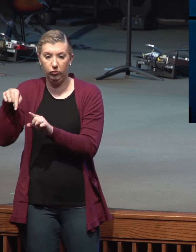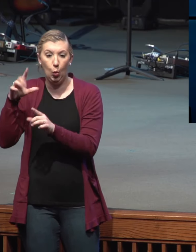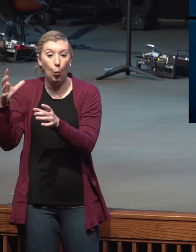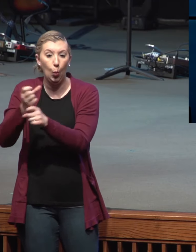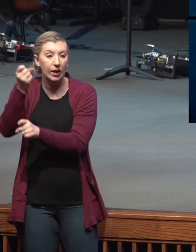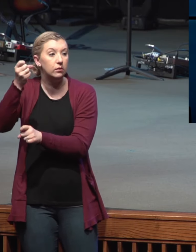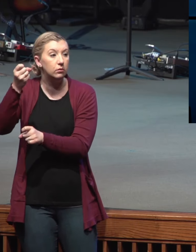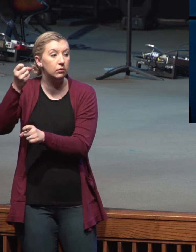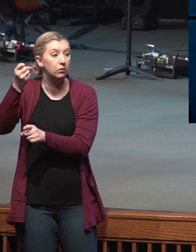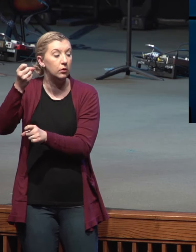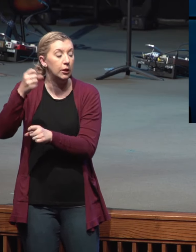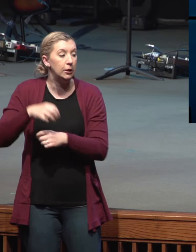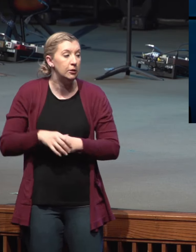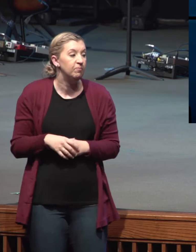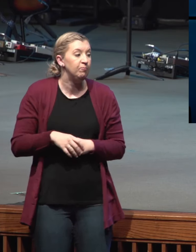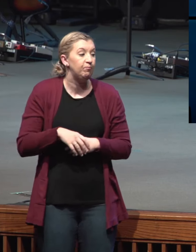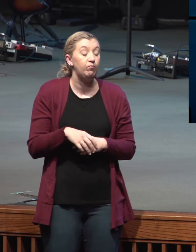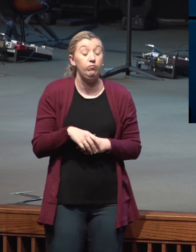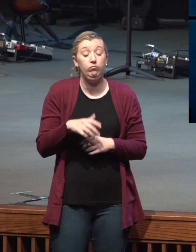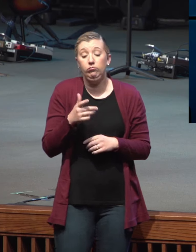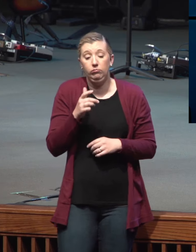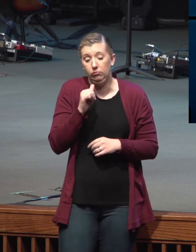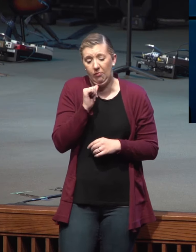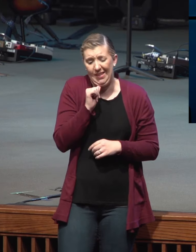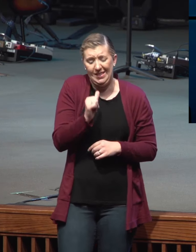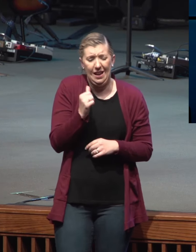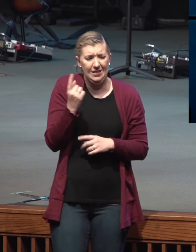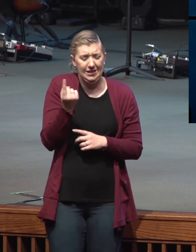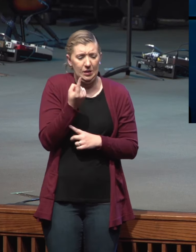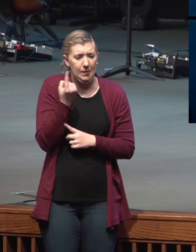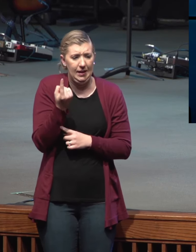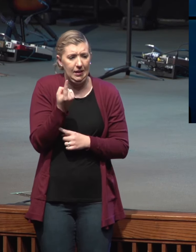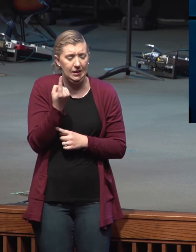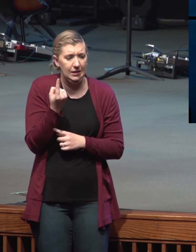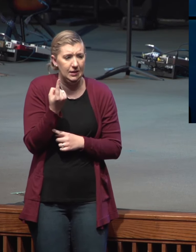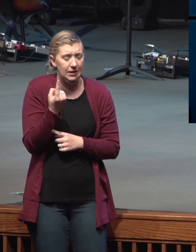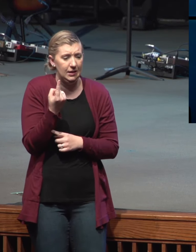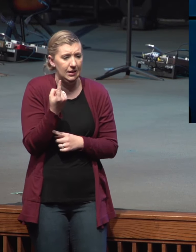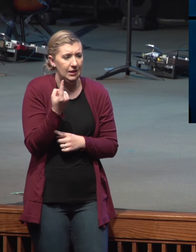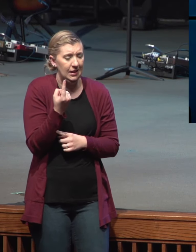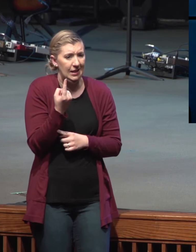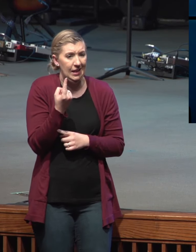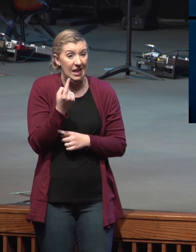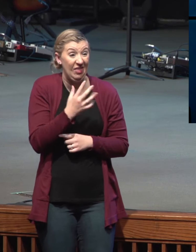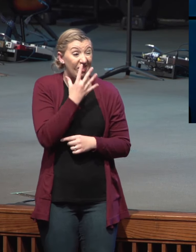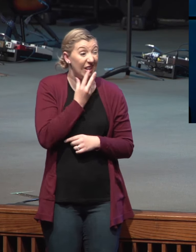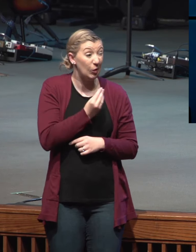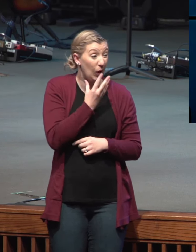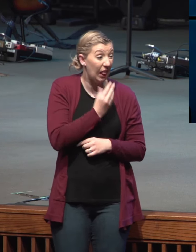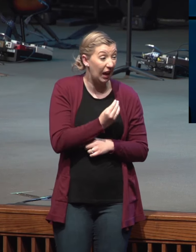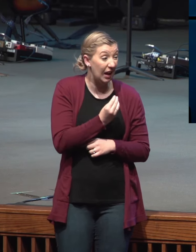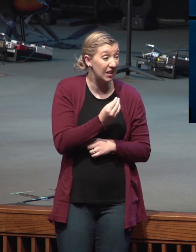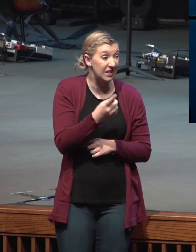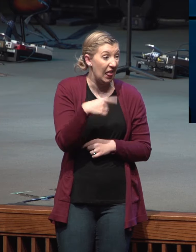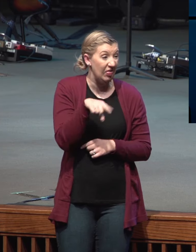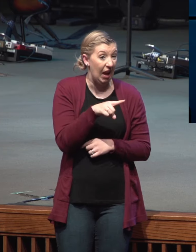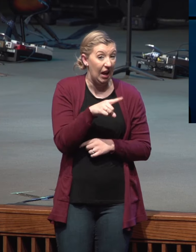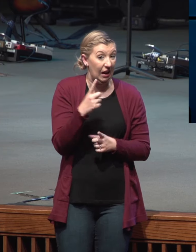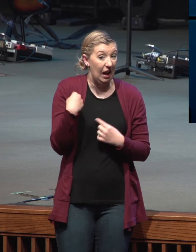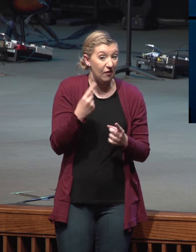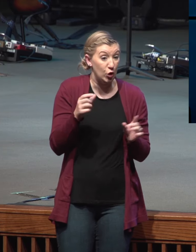winners. Now, it is not something that the Israelites ever did